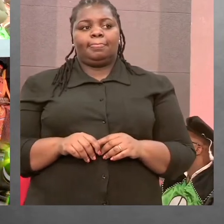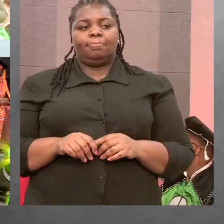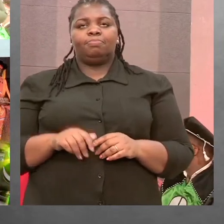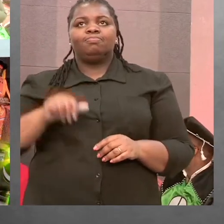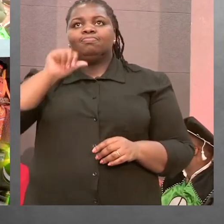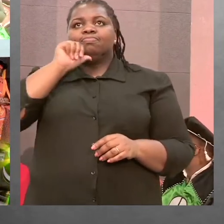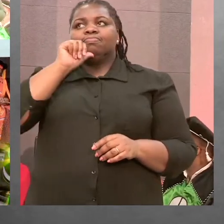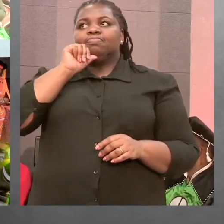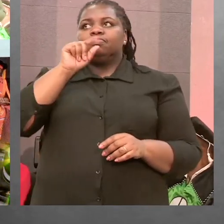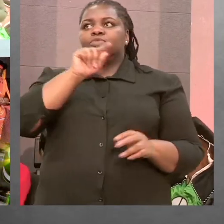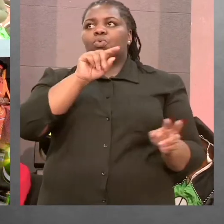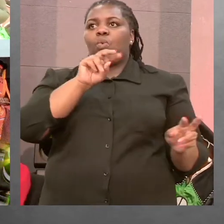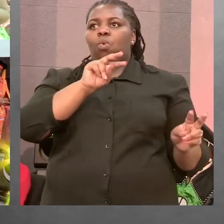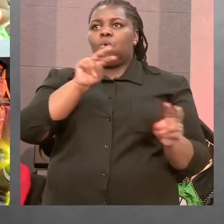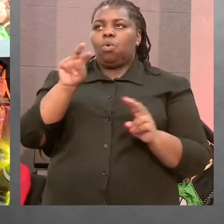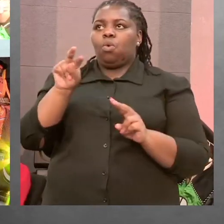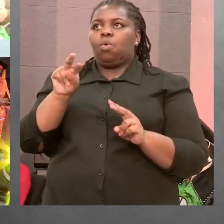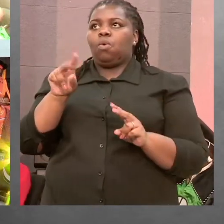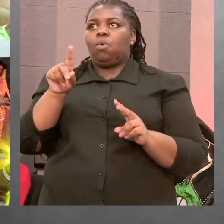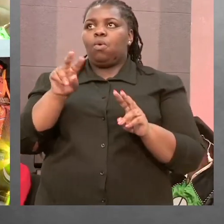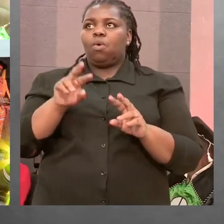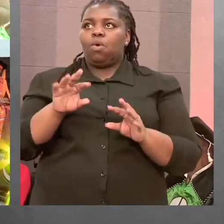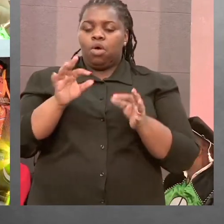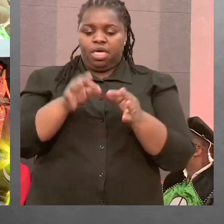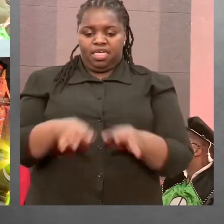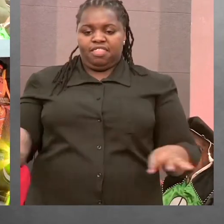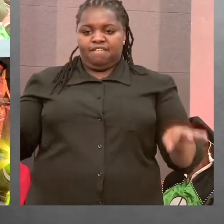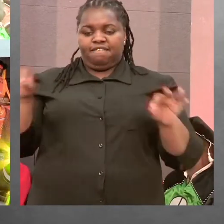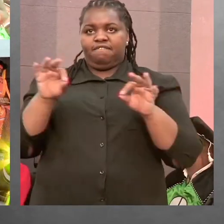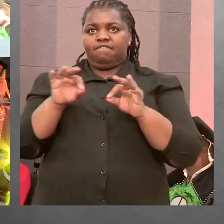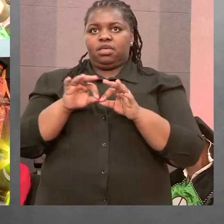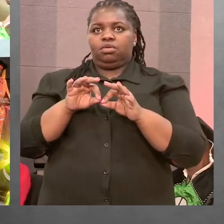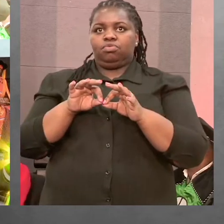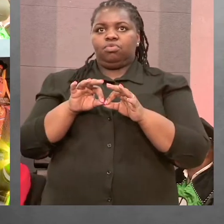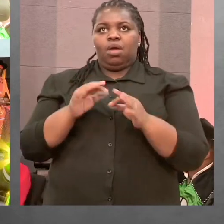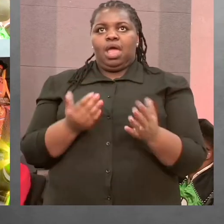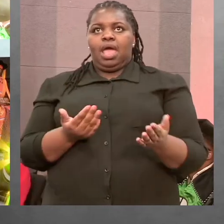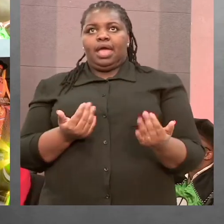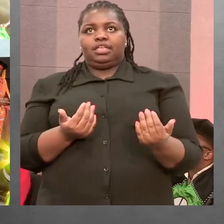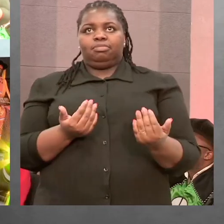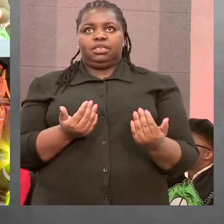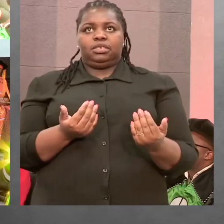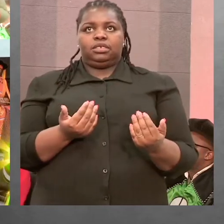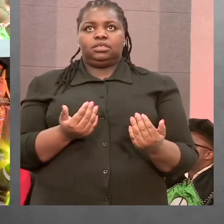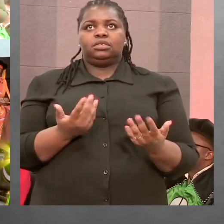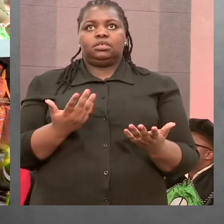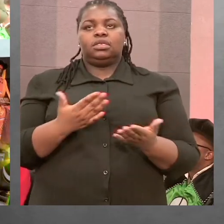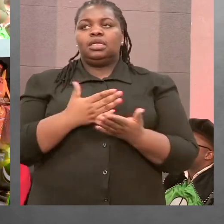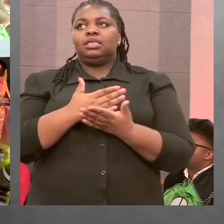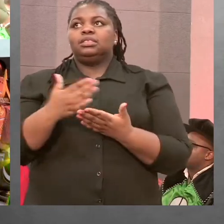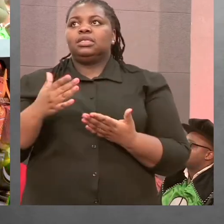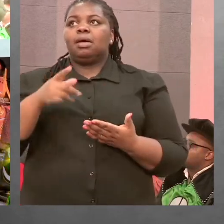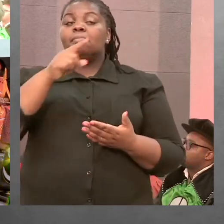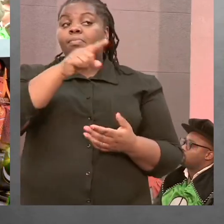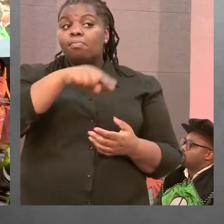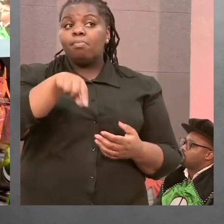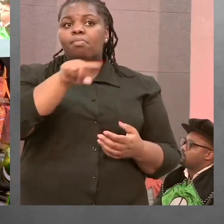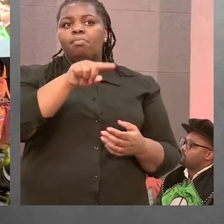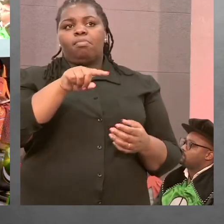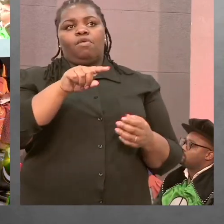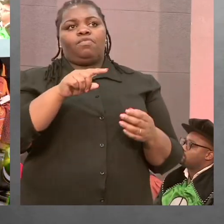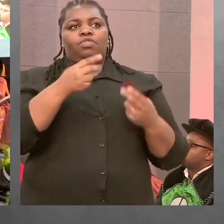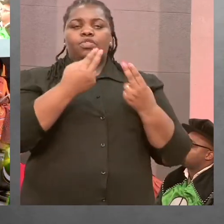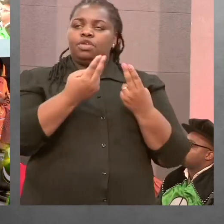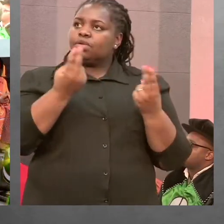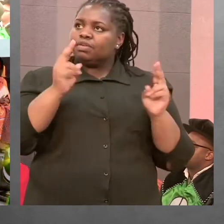whether you look in terms of the values expected in some of the institutions that